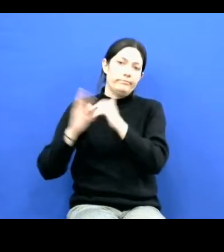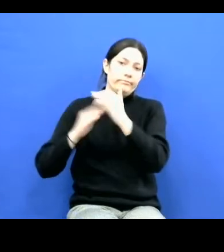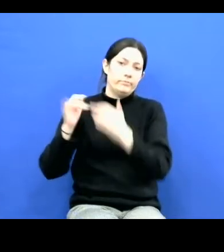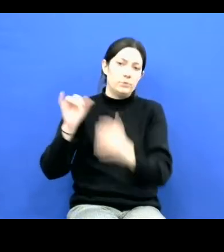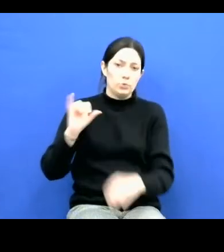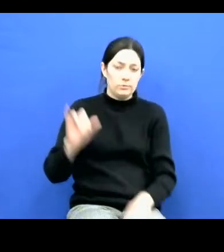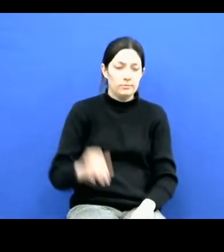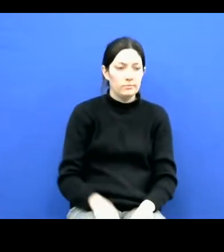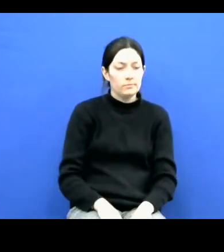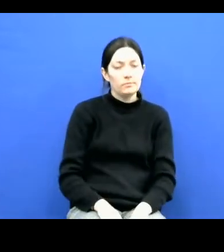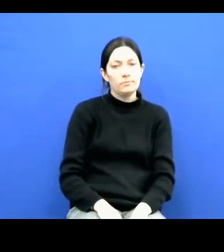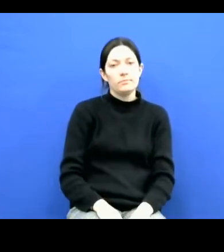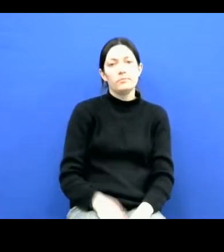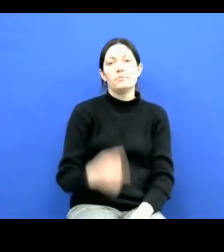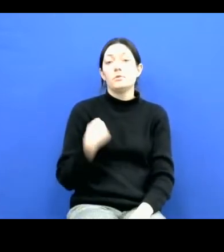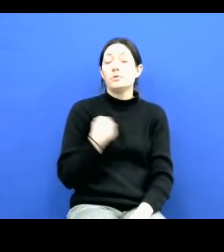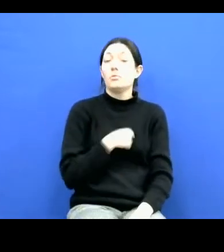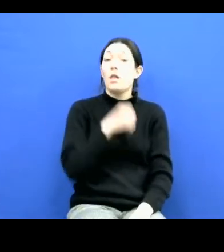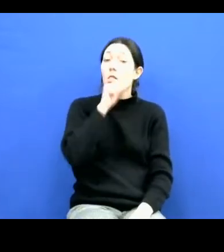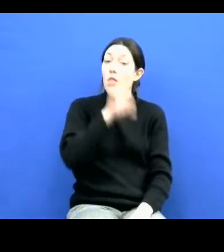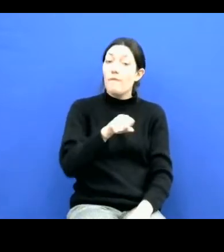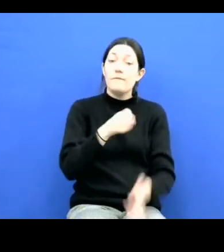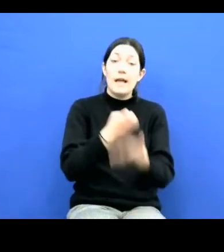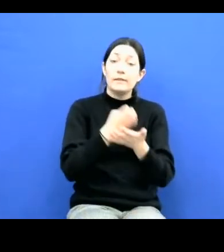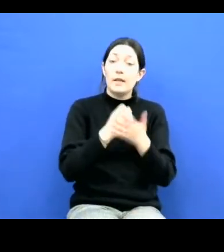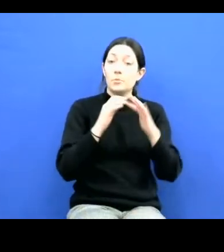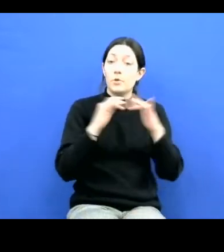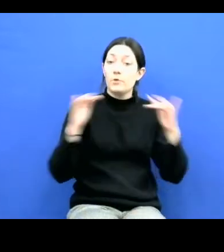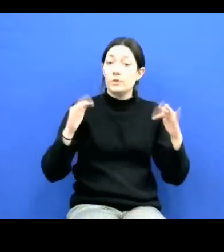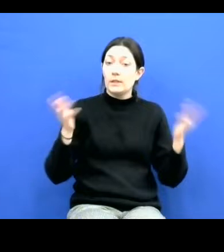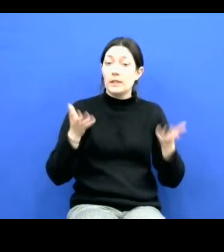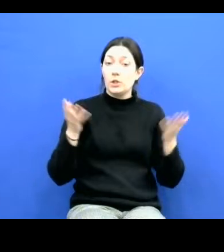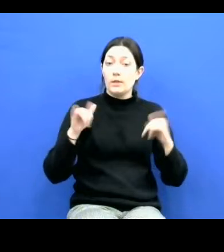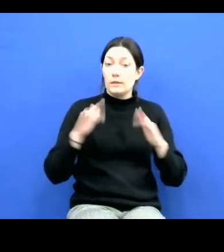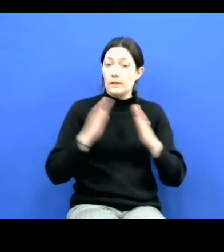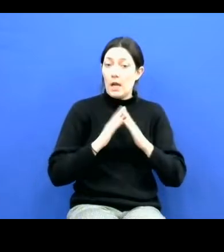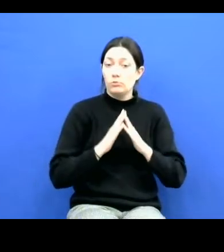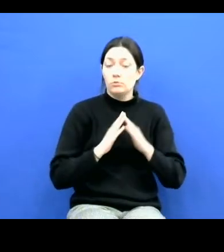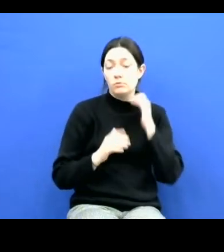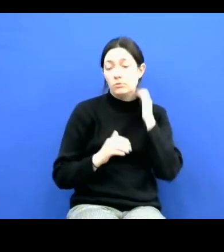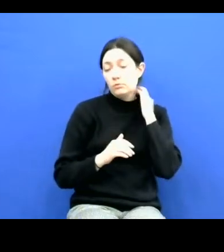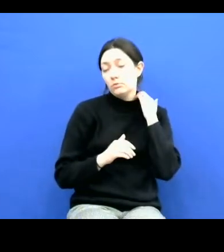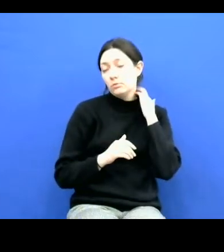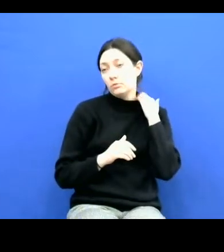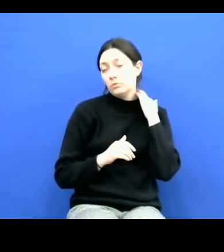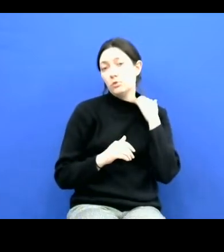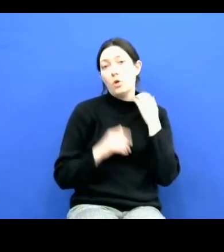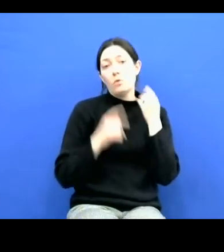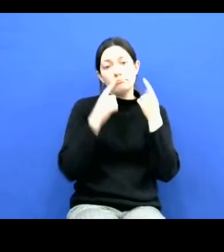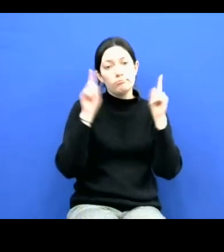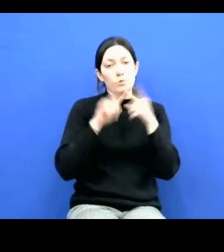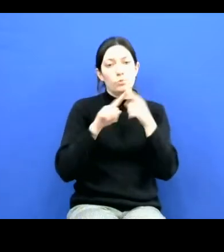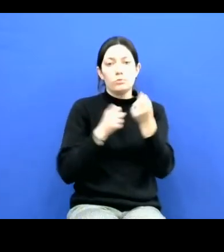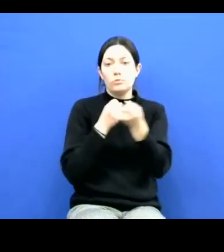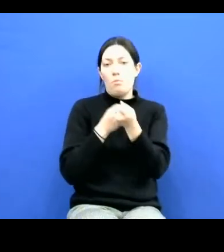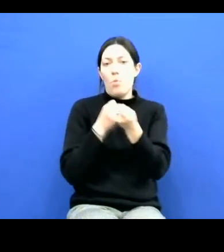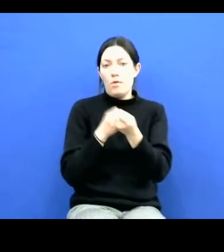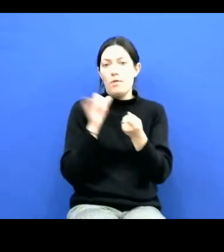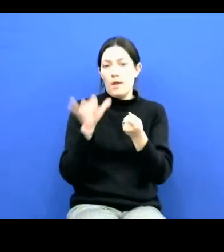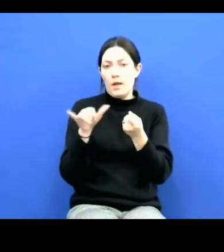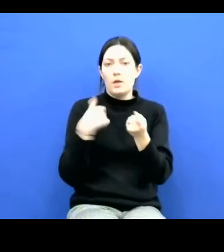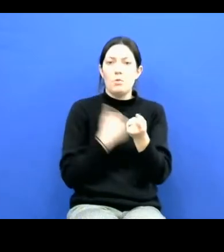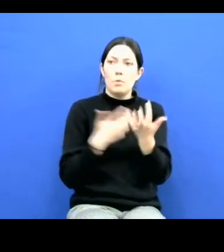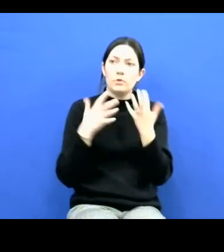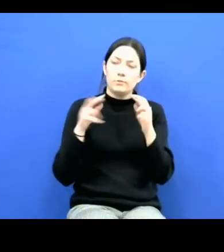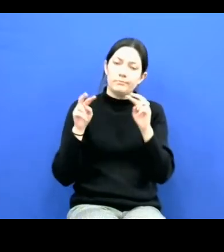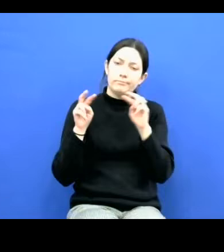We love the economic diversity that we have in this town. And so being able to support that, we want to see that